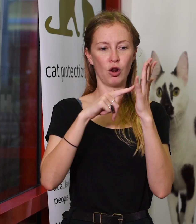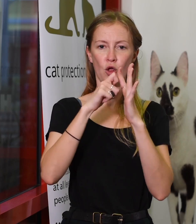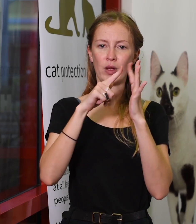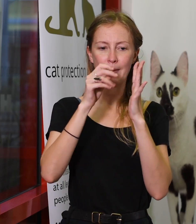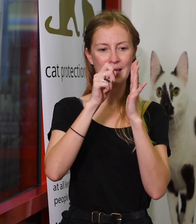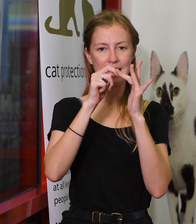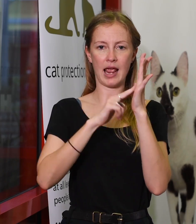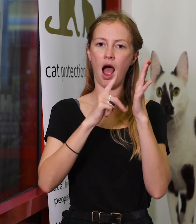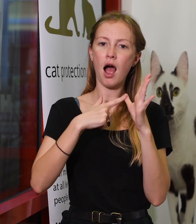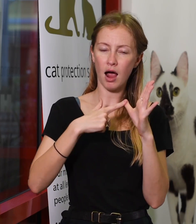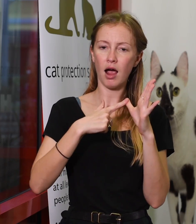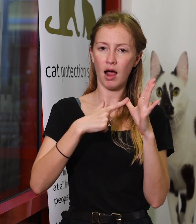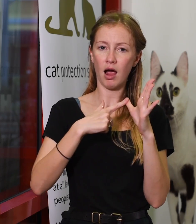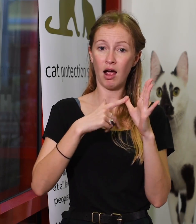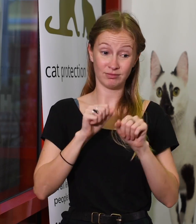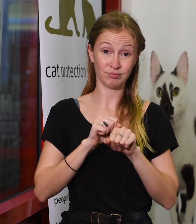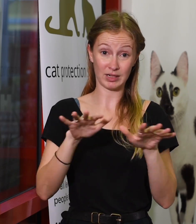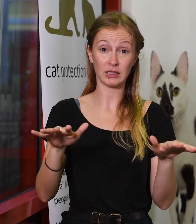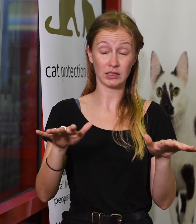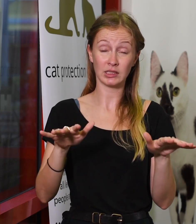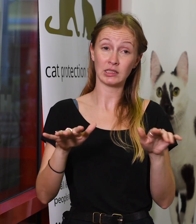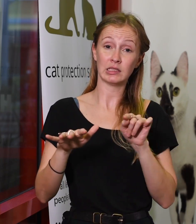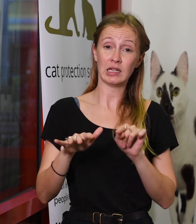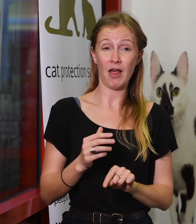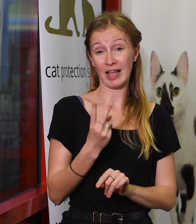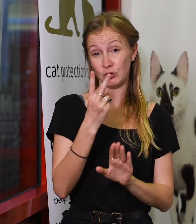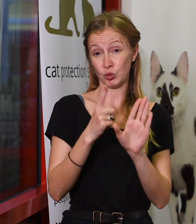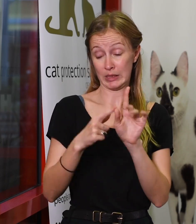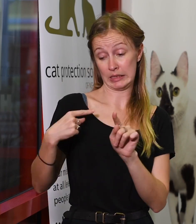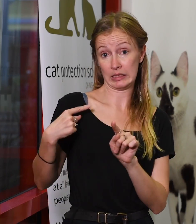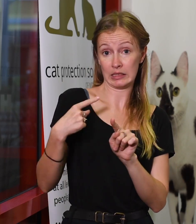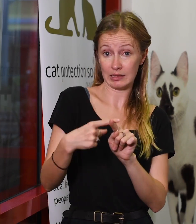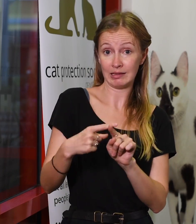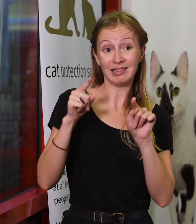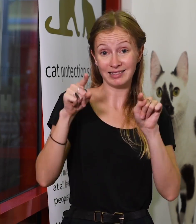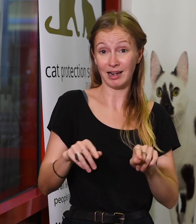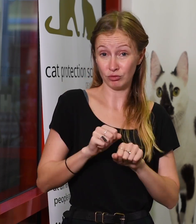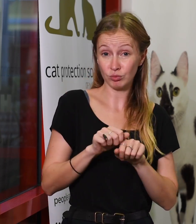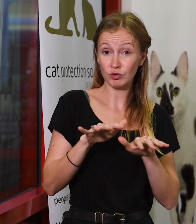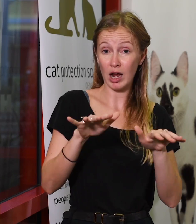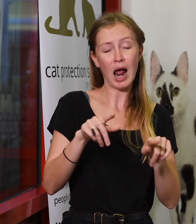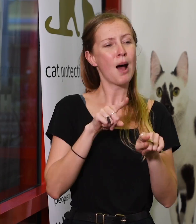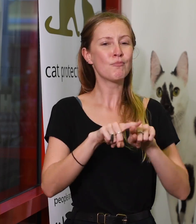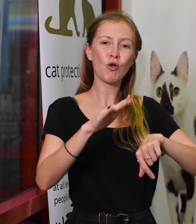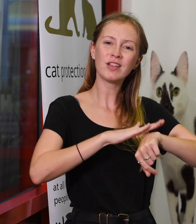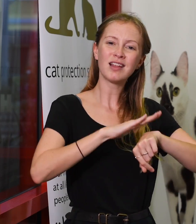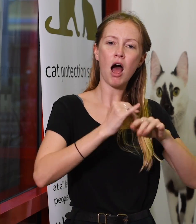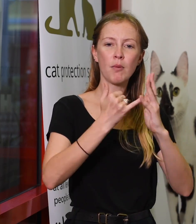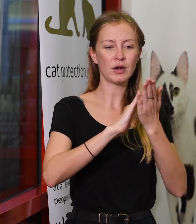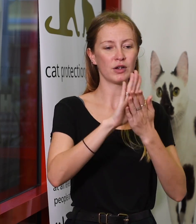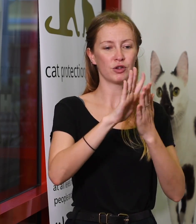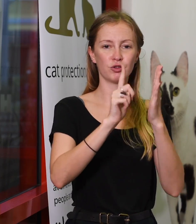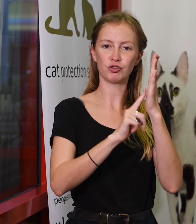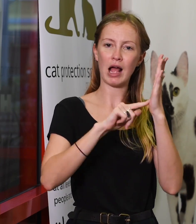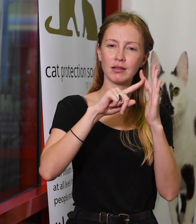And that has, we've seen outbreaks in the last 2 years, mostly in shelters that haven't